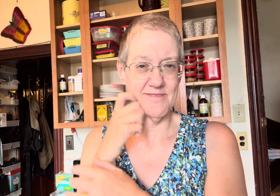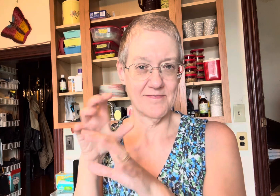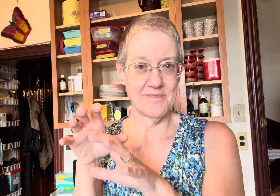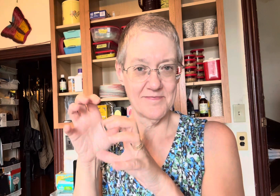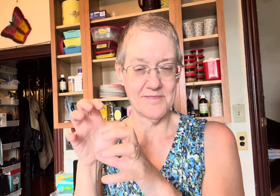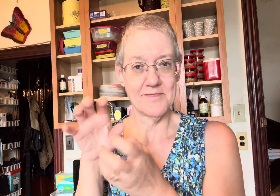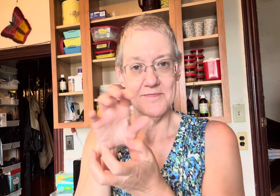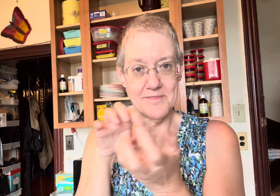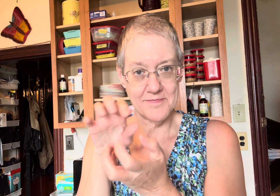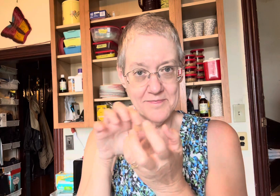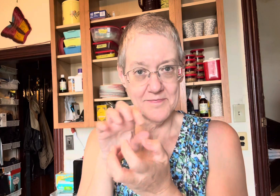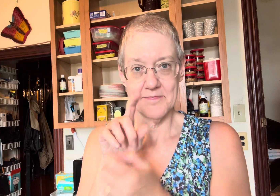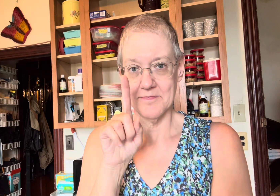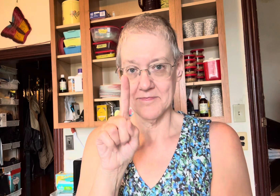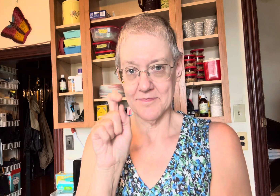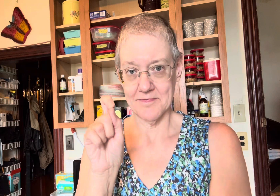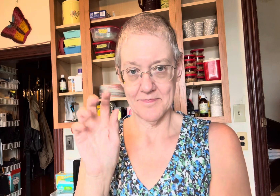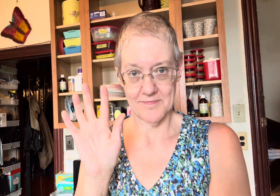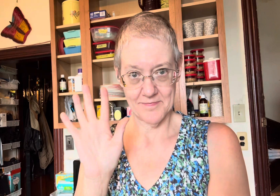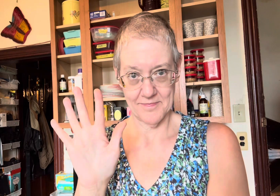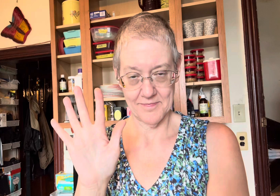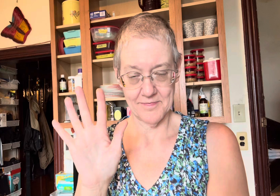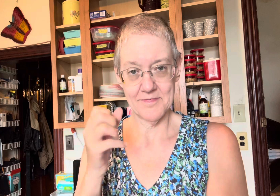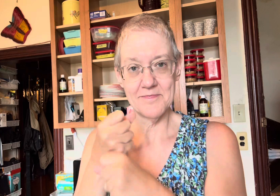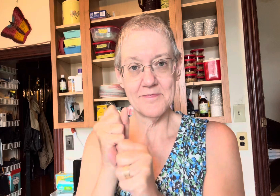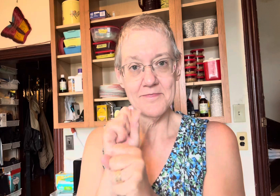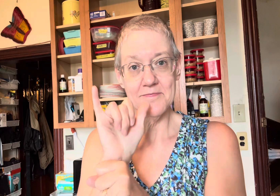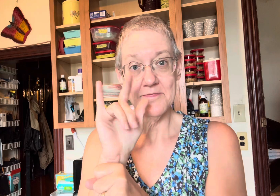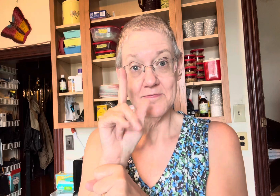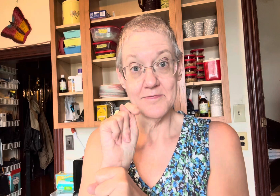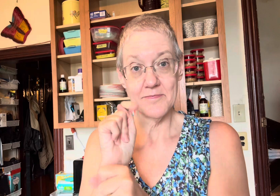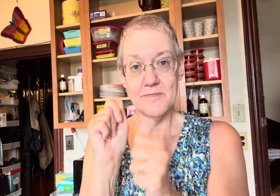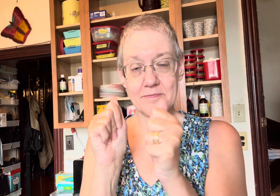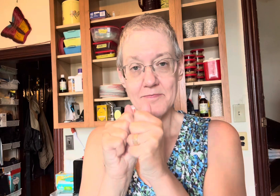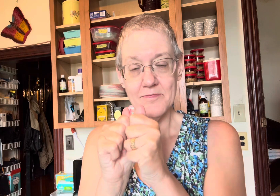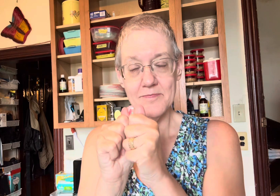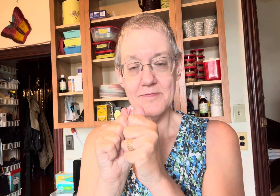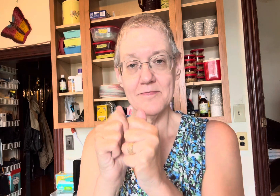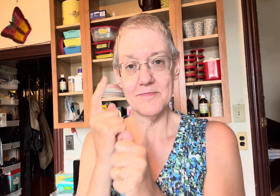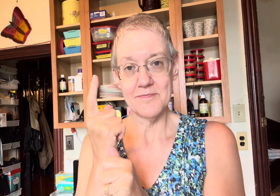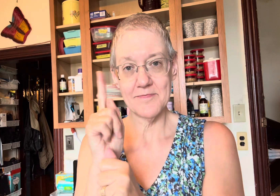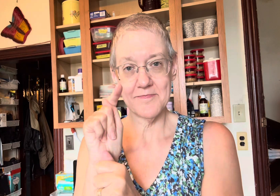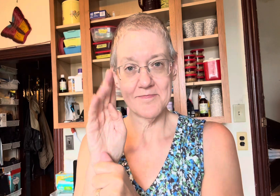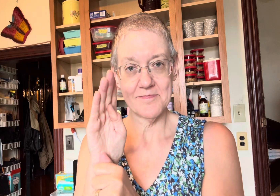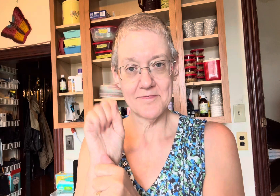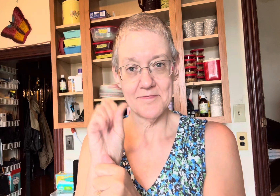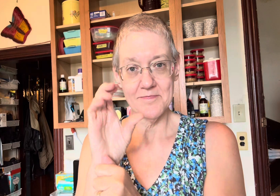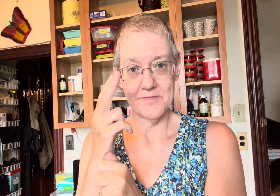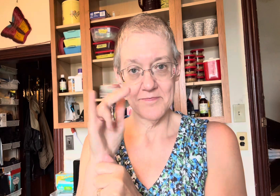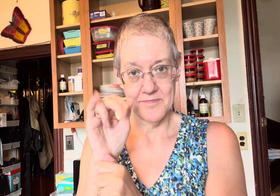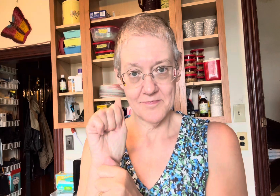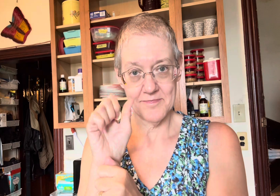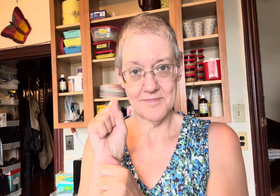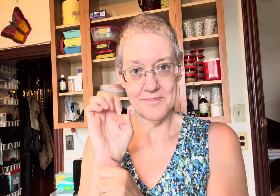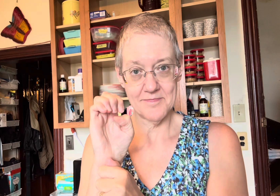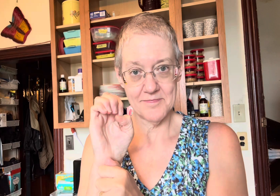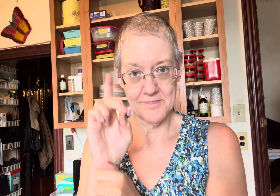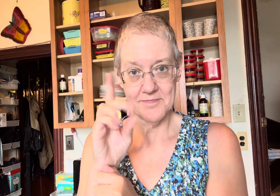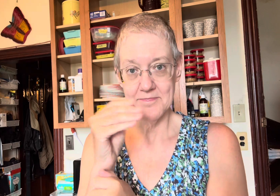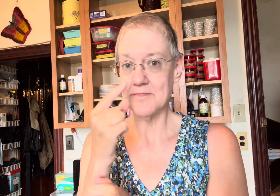ounce of fresh strawberries, which they've been frozen, but that's going to be 1.5 grams of net carbs. A tablespoon of chia seeds